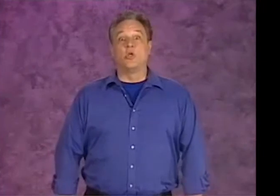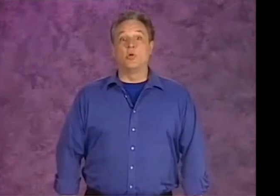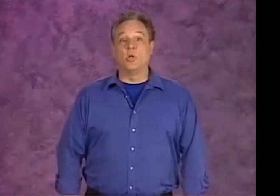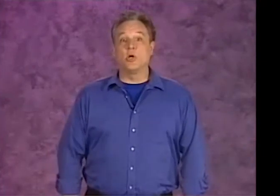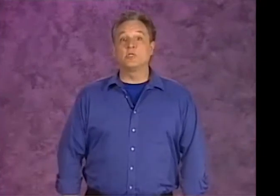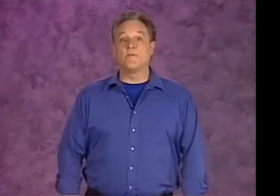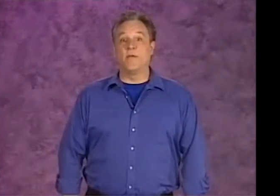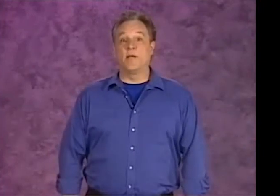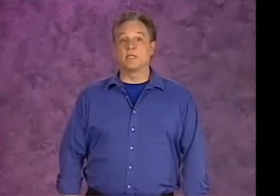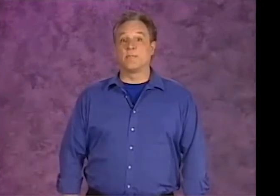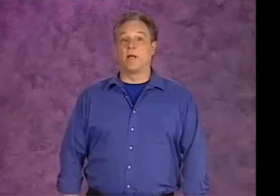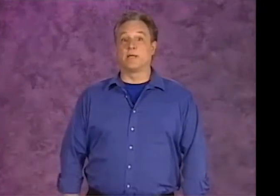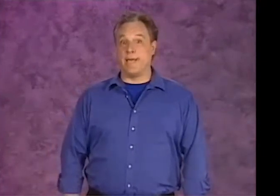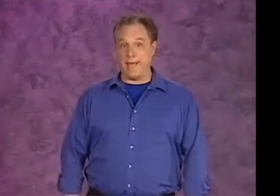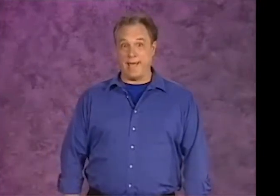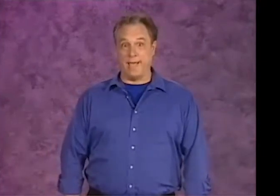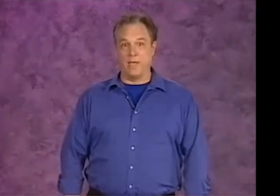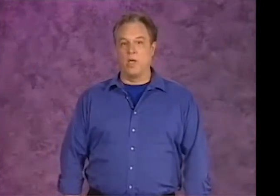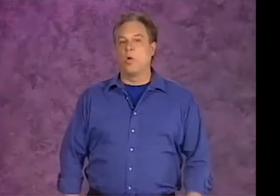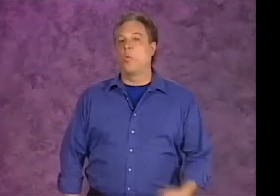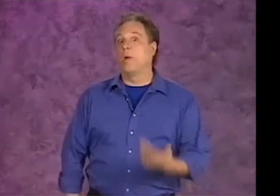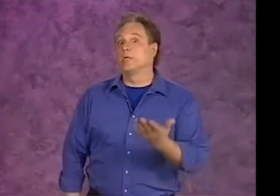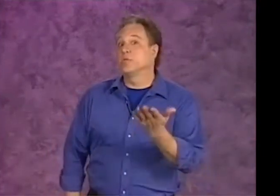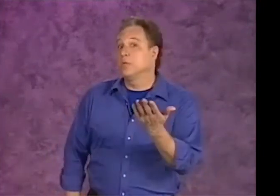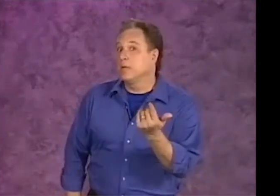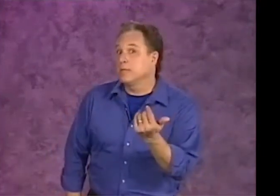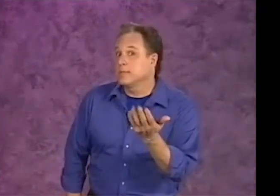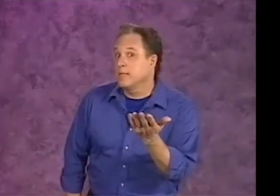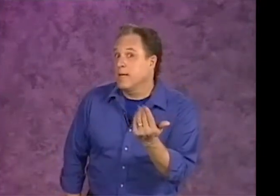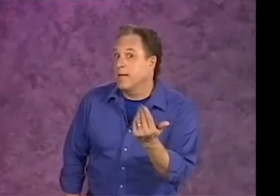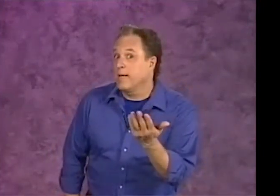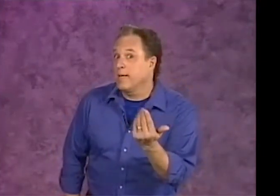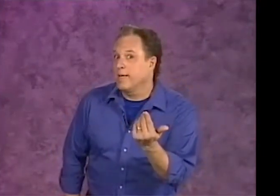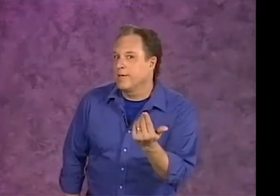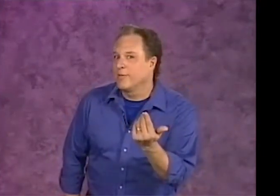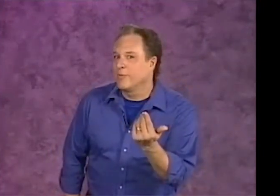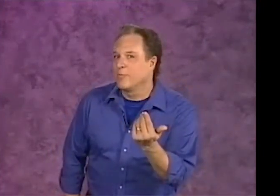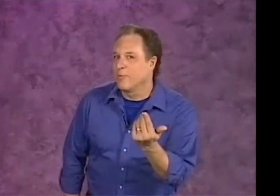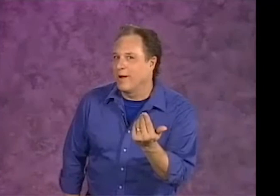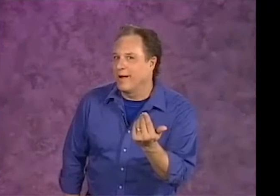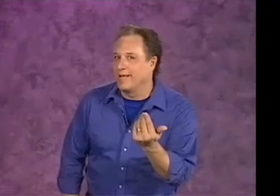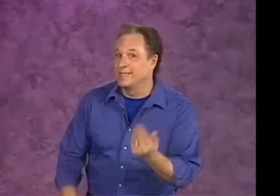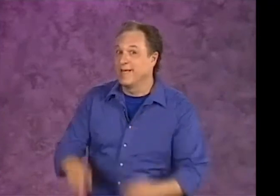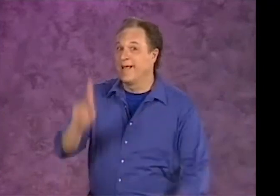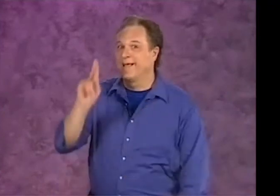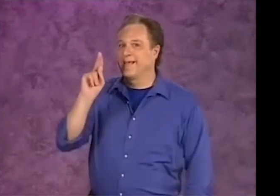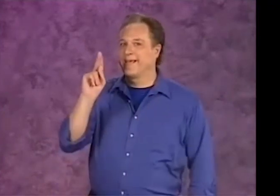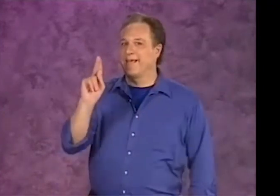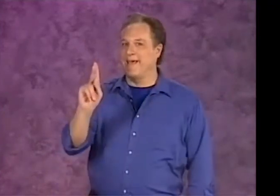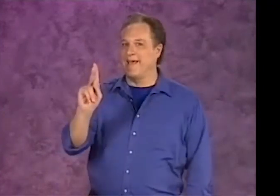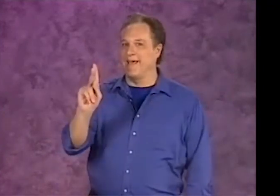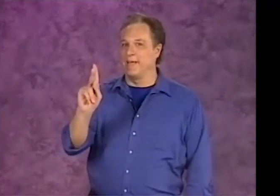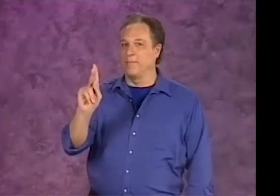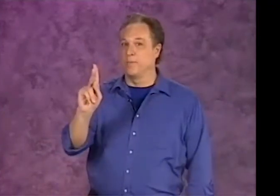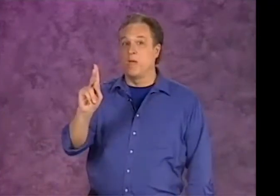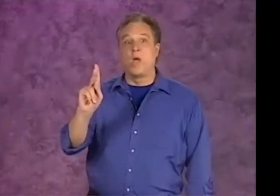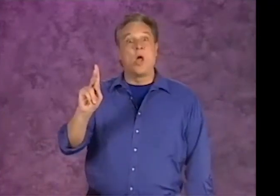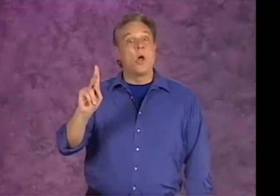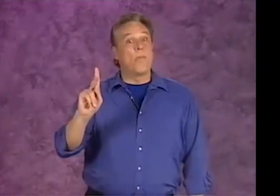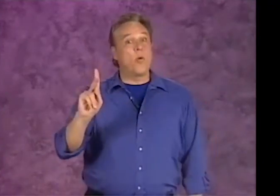You learn to fingerspell K, which looks like, right, K.